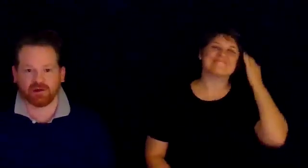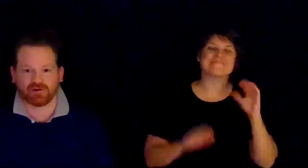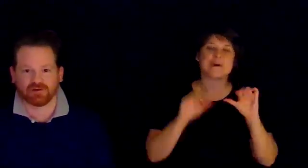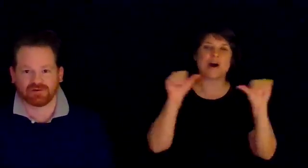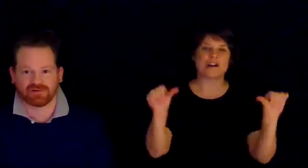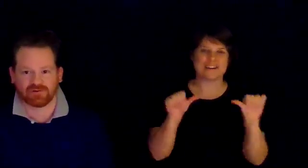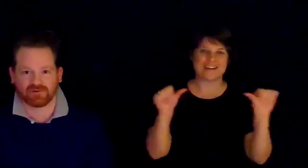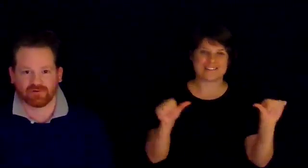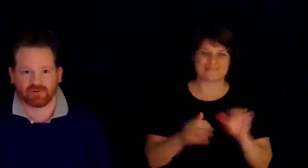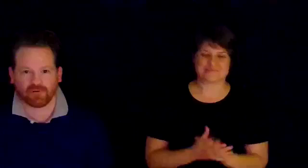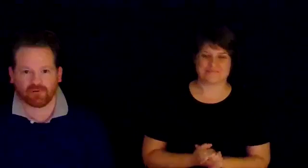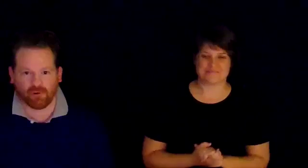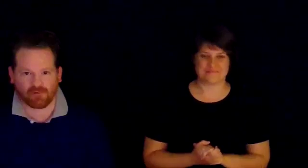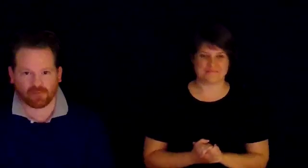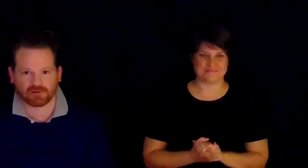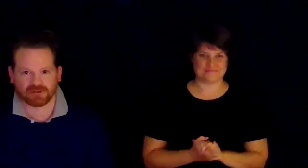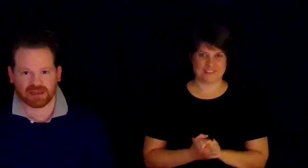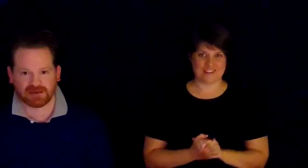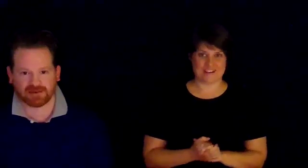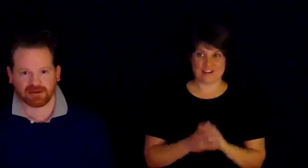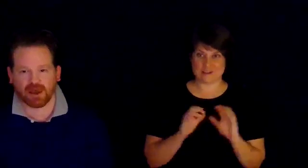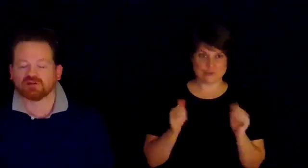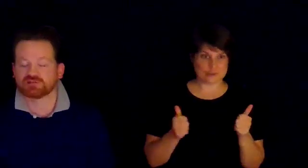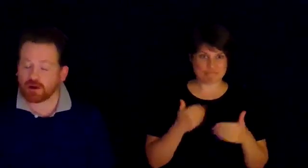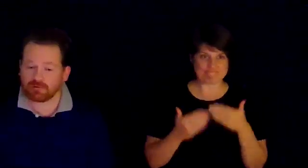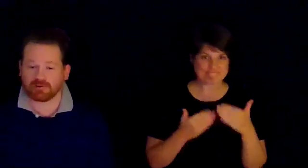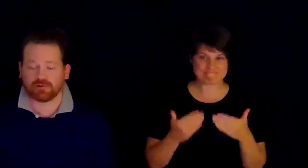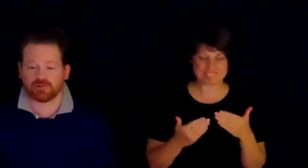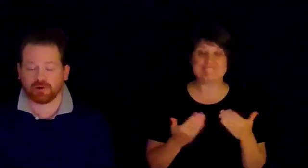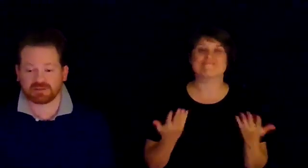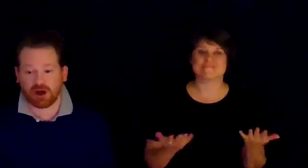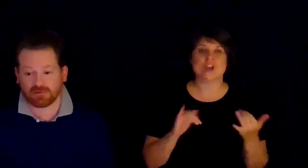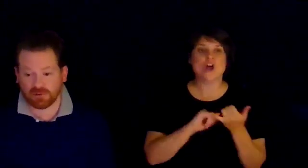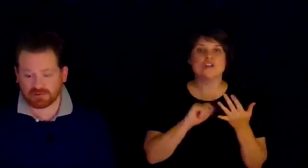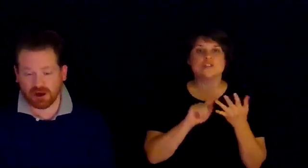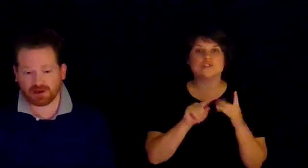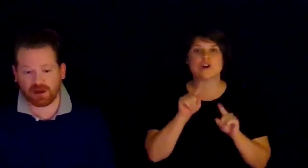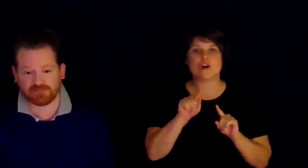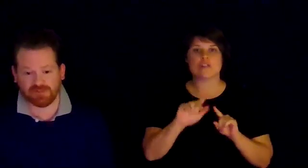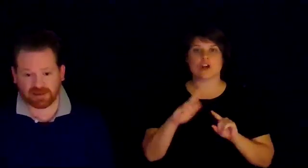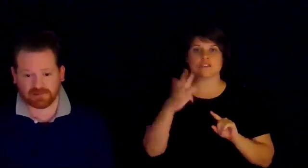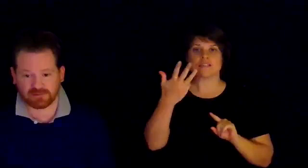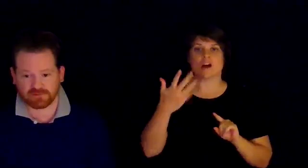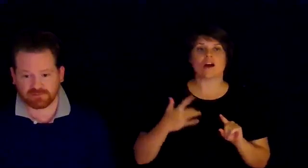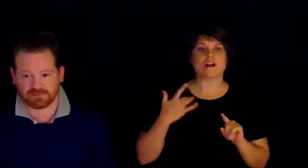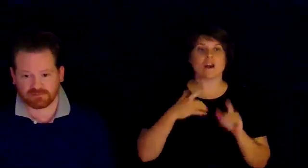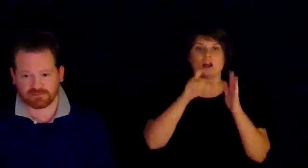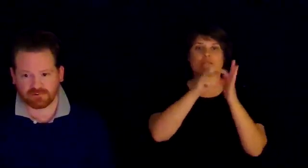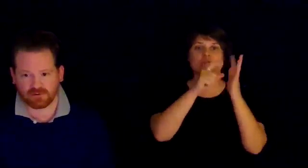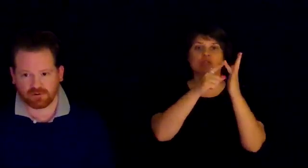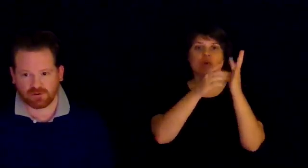Okay. All right, we're good again. So those 9 life